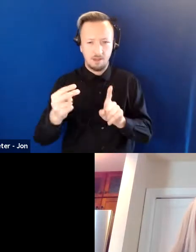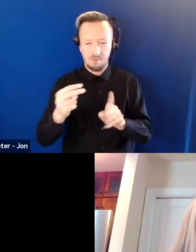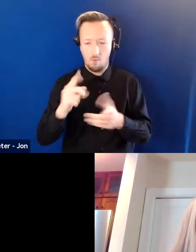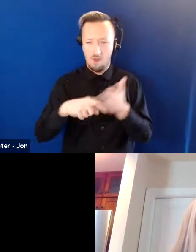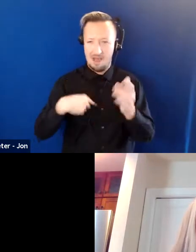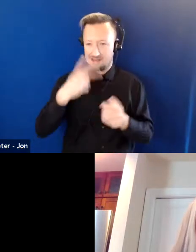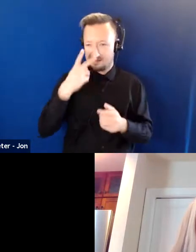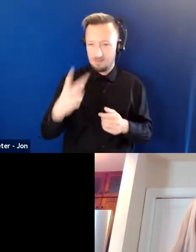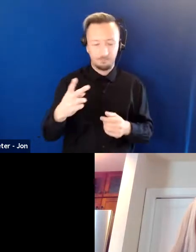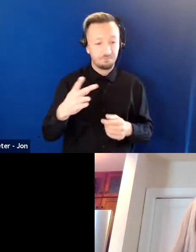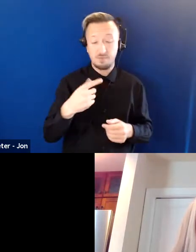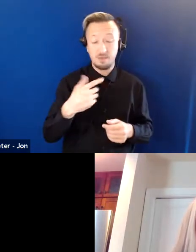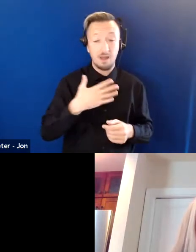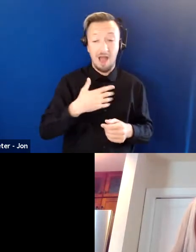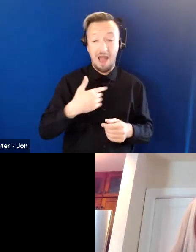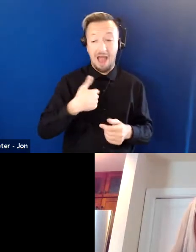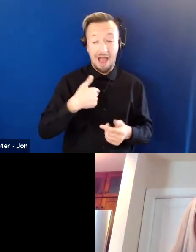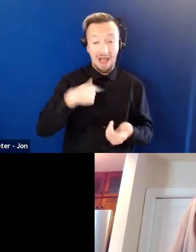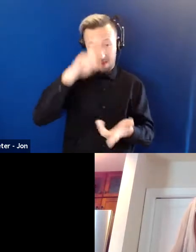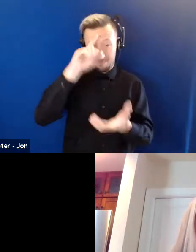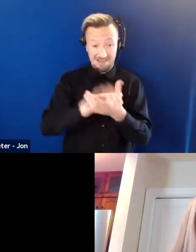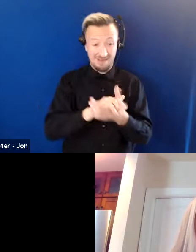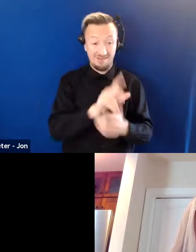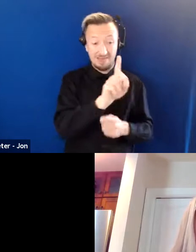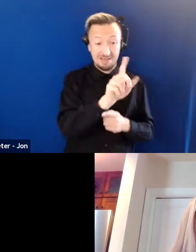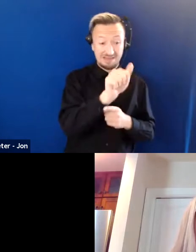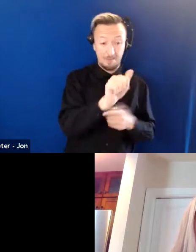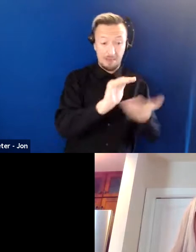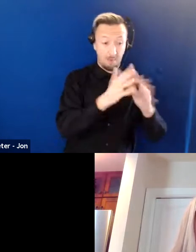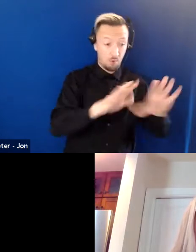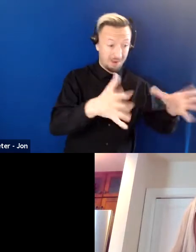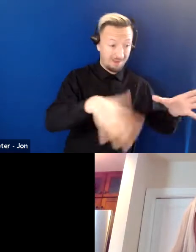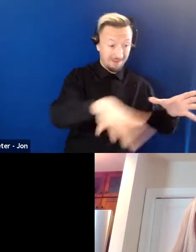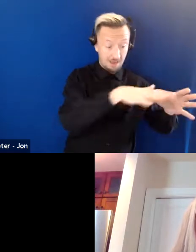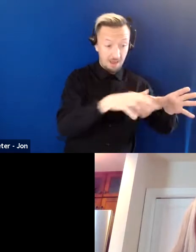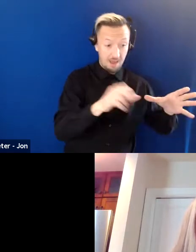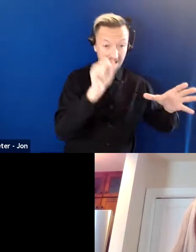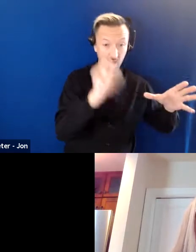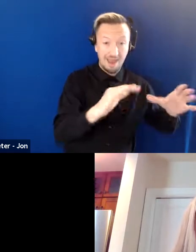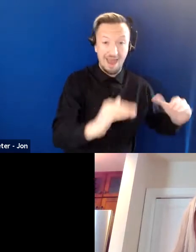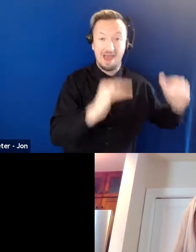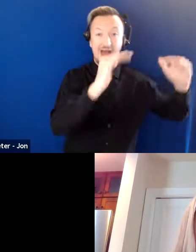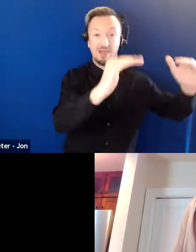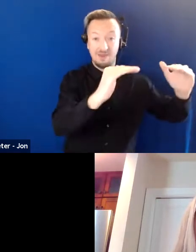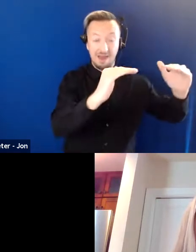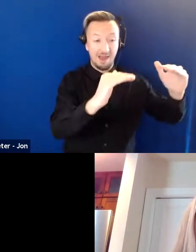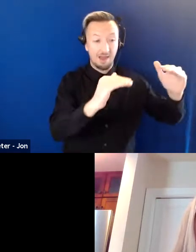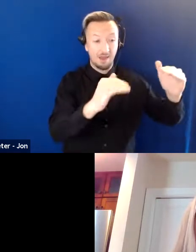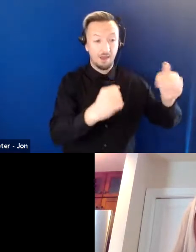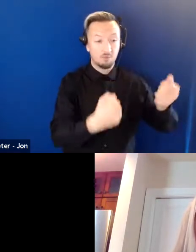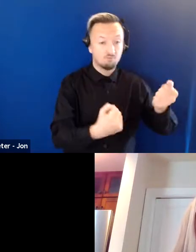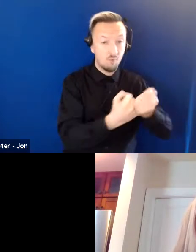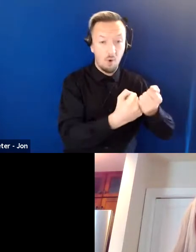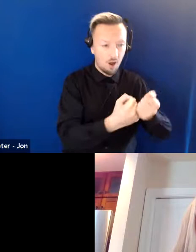cannot truly elevate the disability community as a whole until we address the race, because you cannot